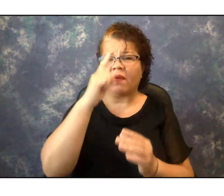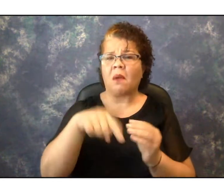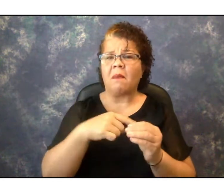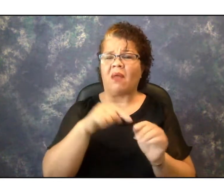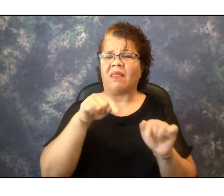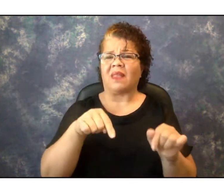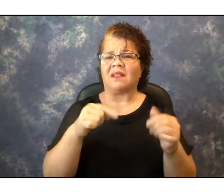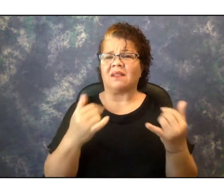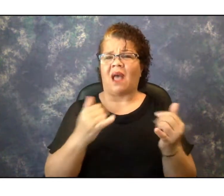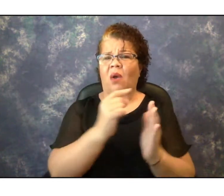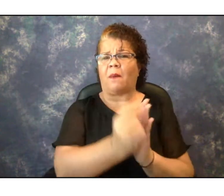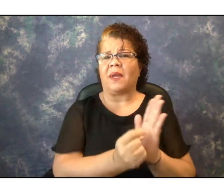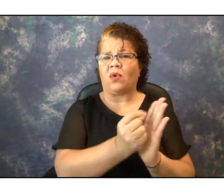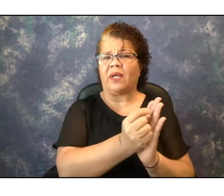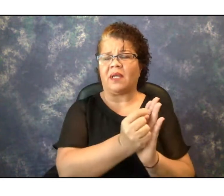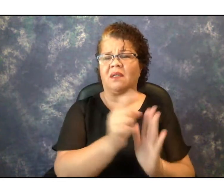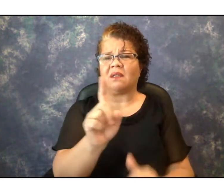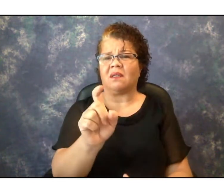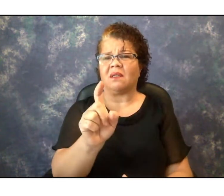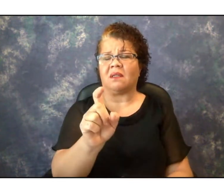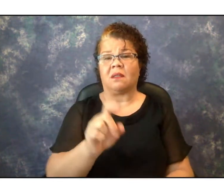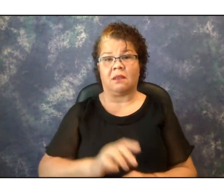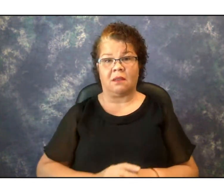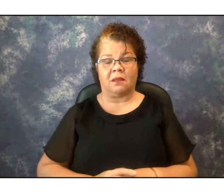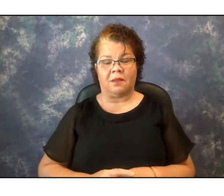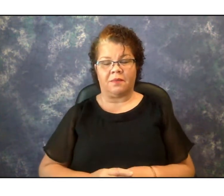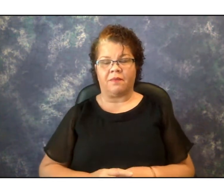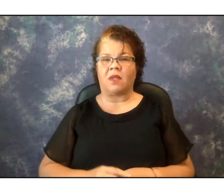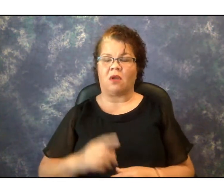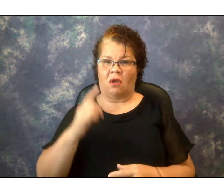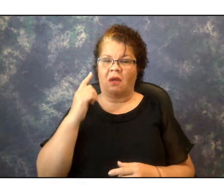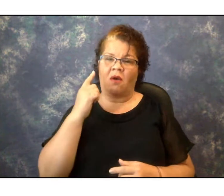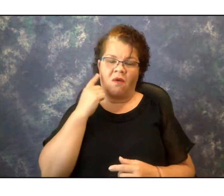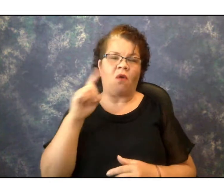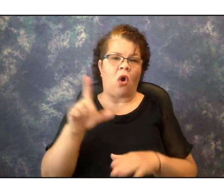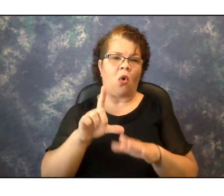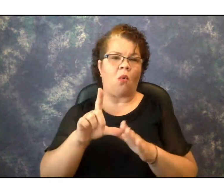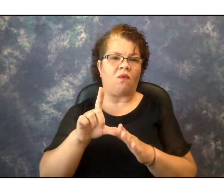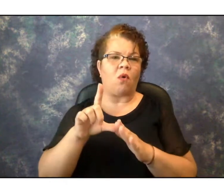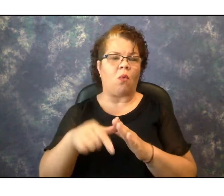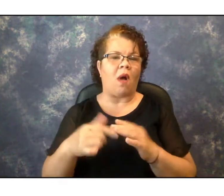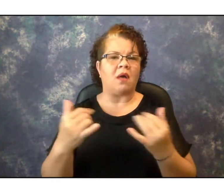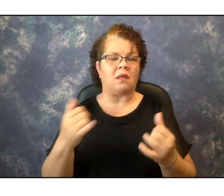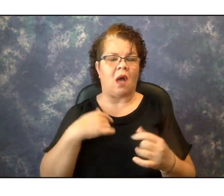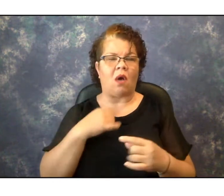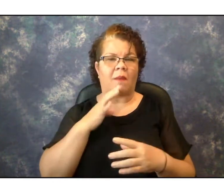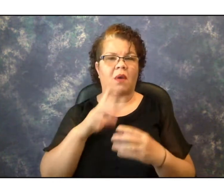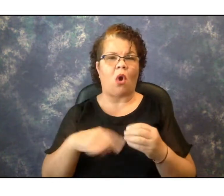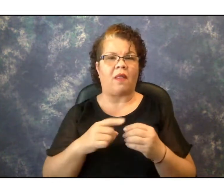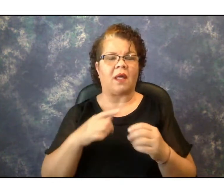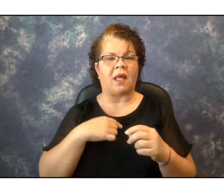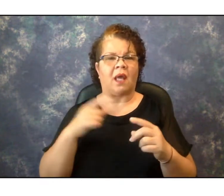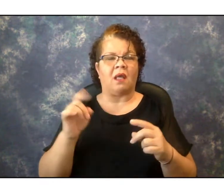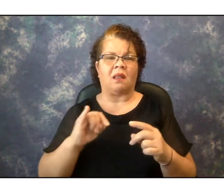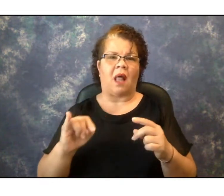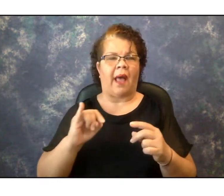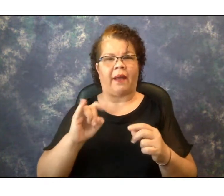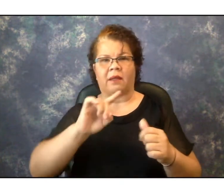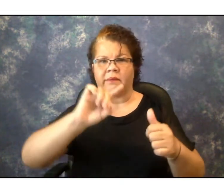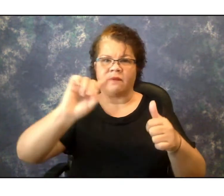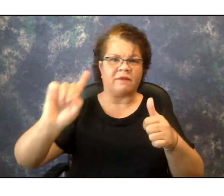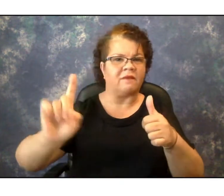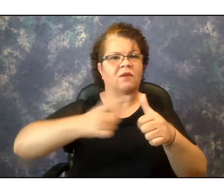very much have been for a while now calling this a precedented time. I think there was at the beginning of